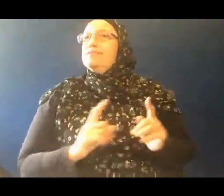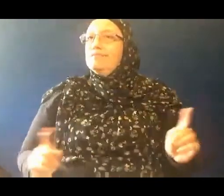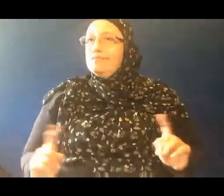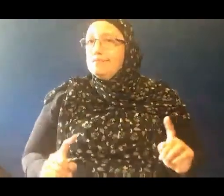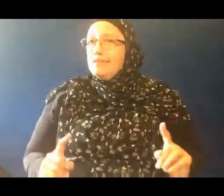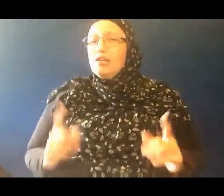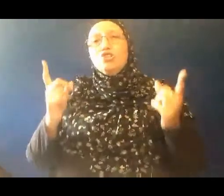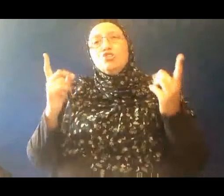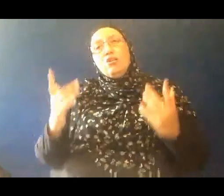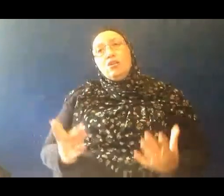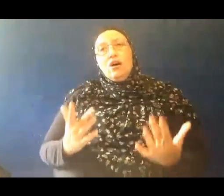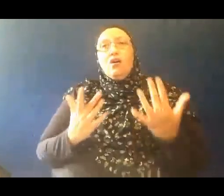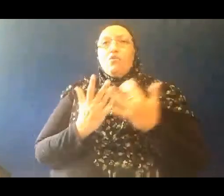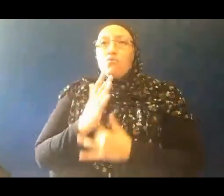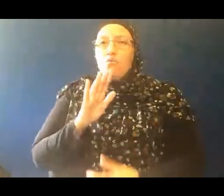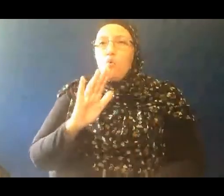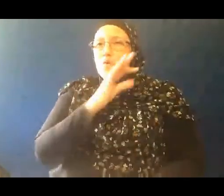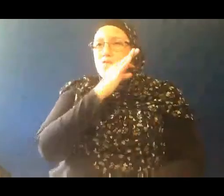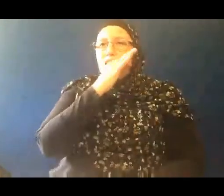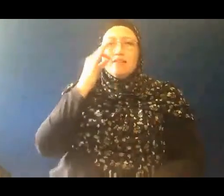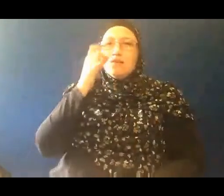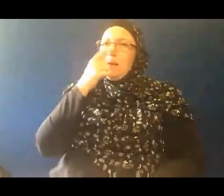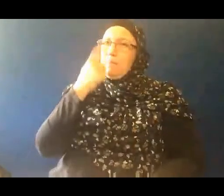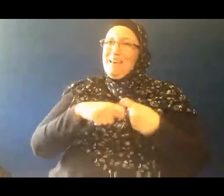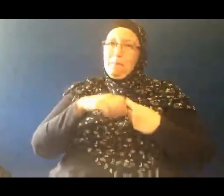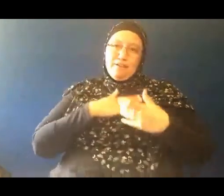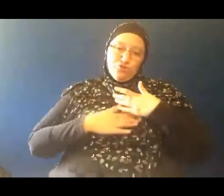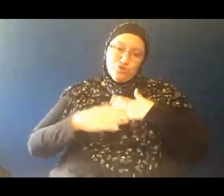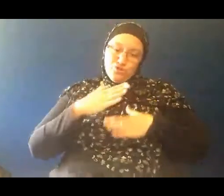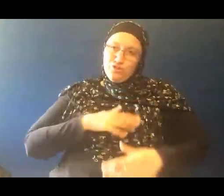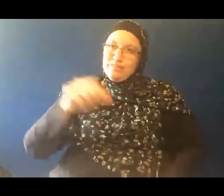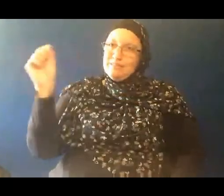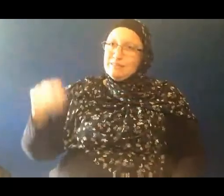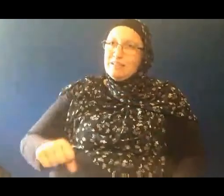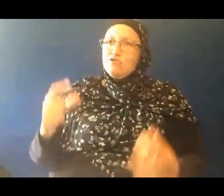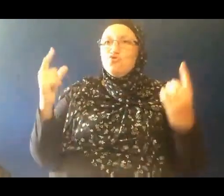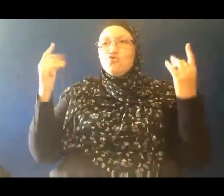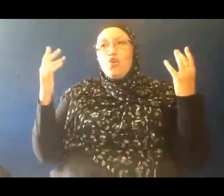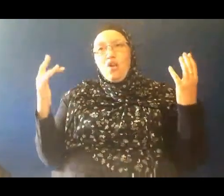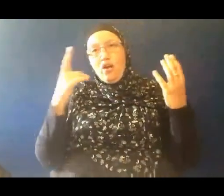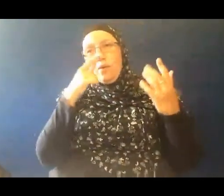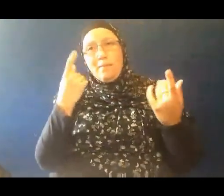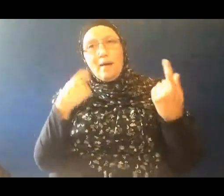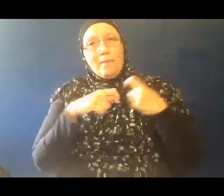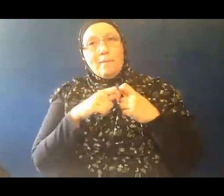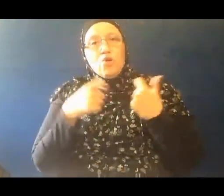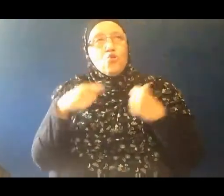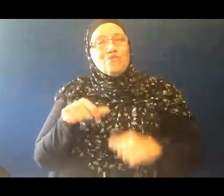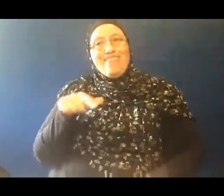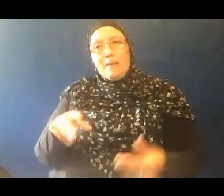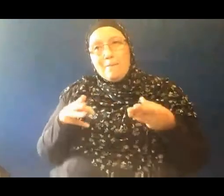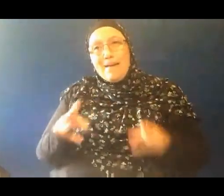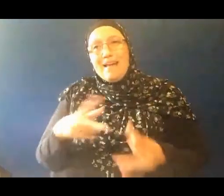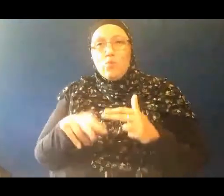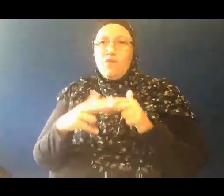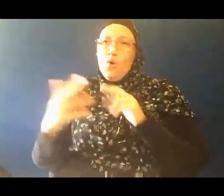through the exercise of fasting and the benefits of fasting, so that inshallah we utilize this means of